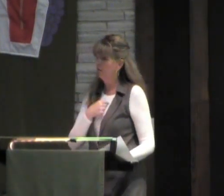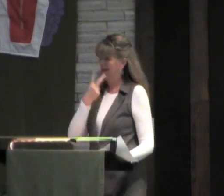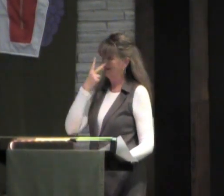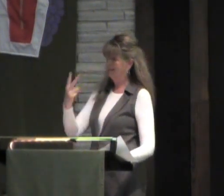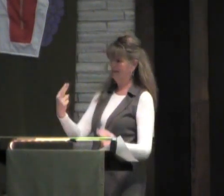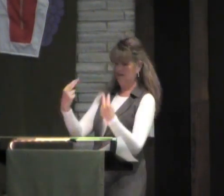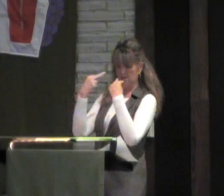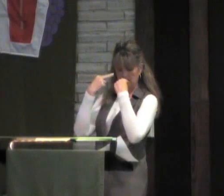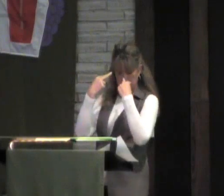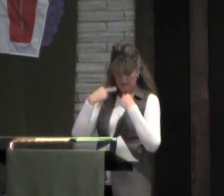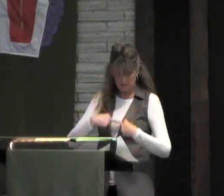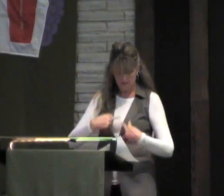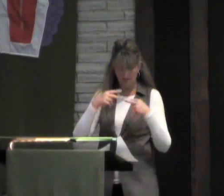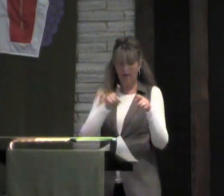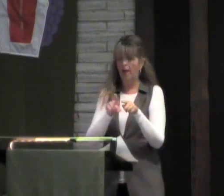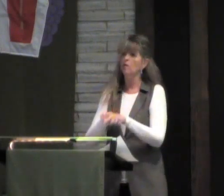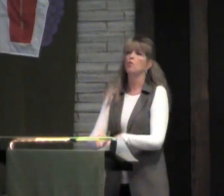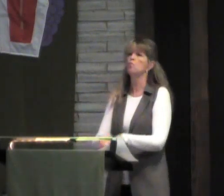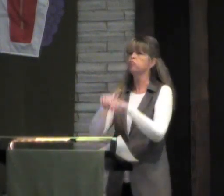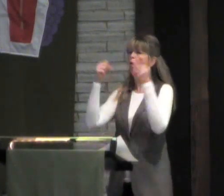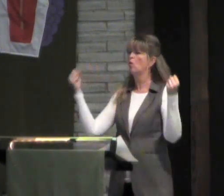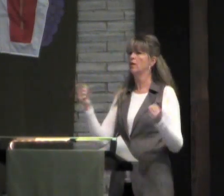ourselves. When I look at myself,